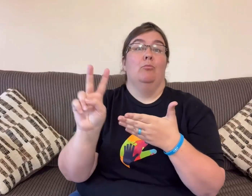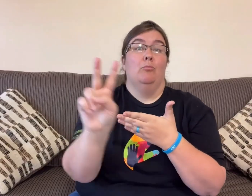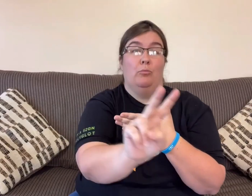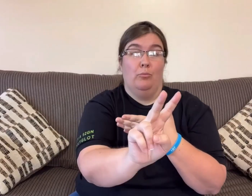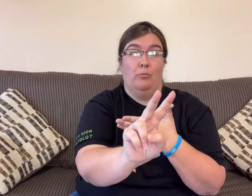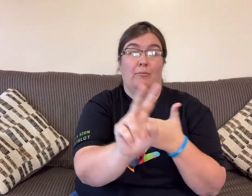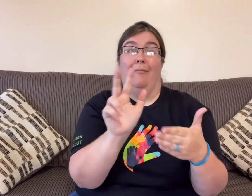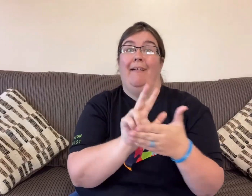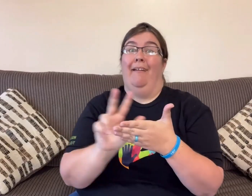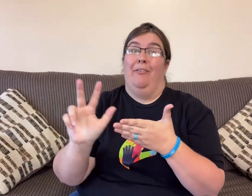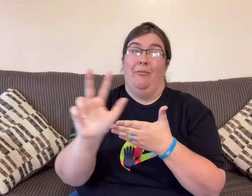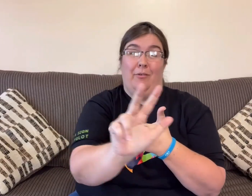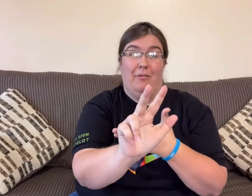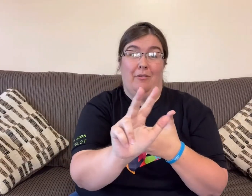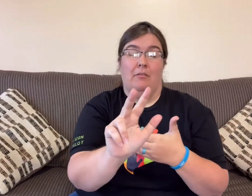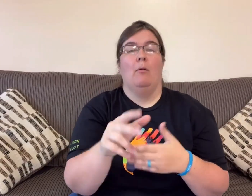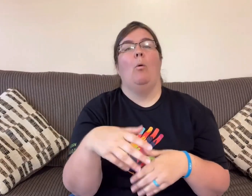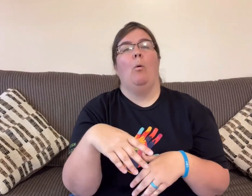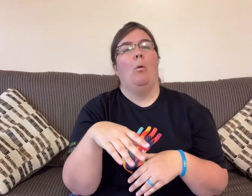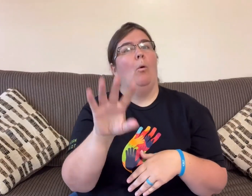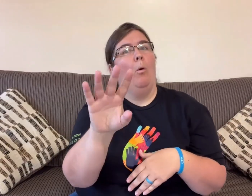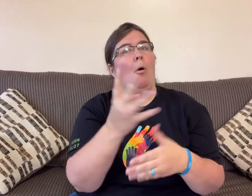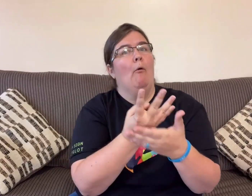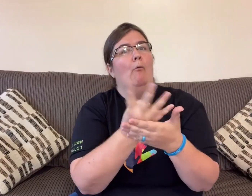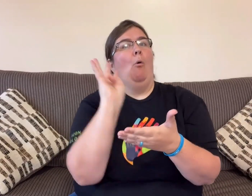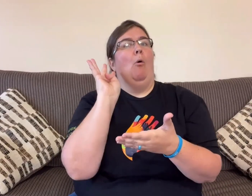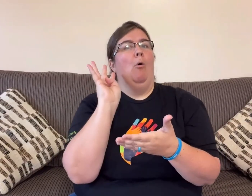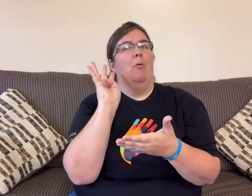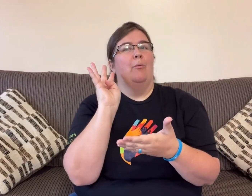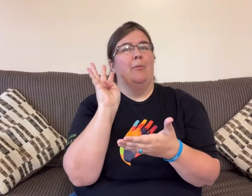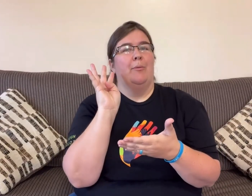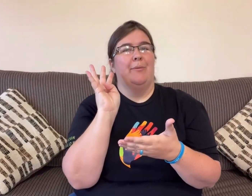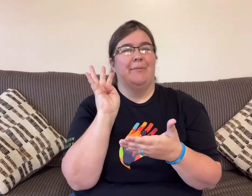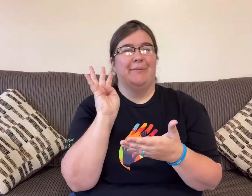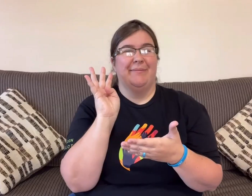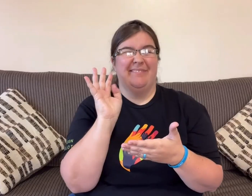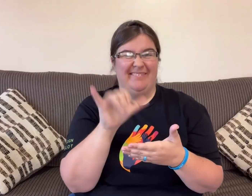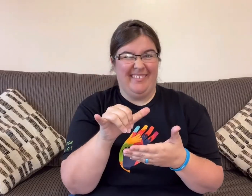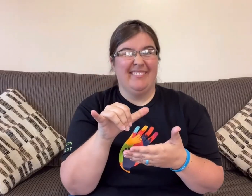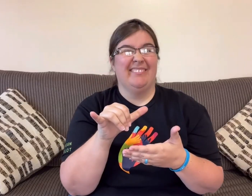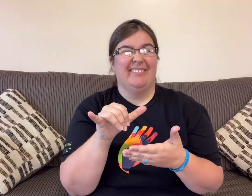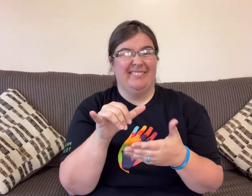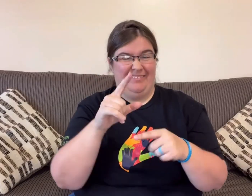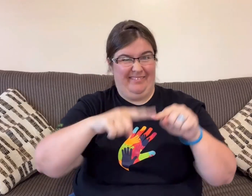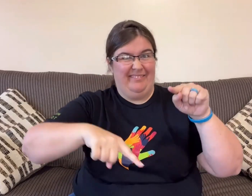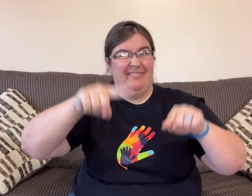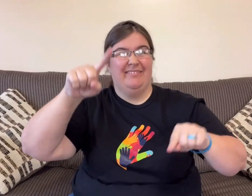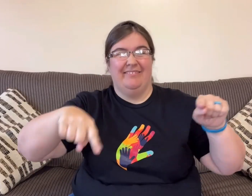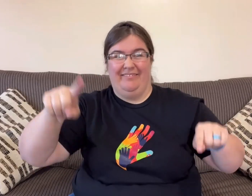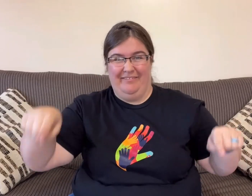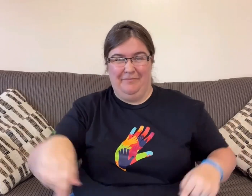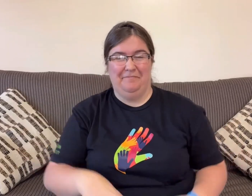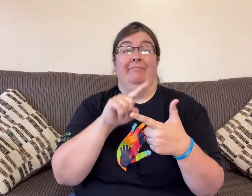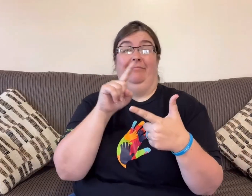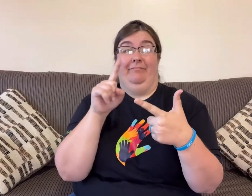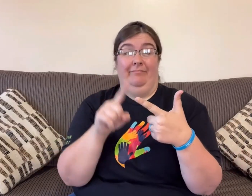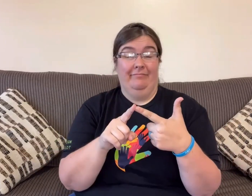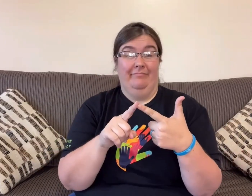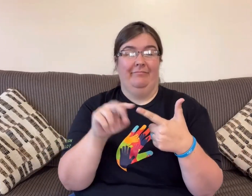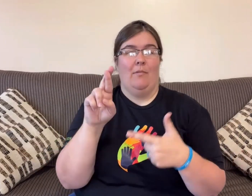2 weeks, in 3 weeks, or 4 weeks ago. So there are a lot of time numbers. Another type